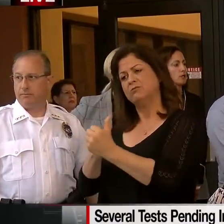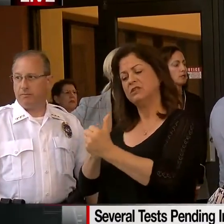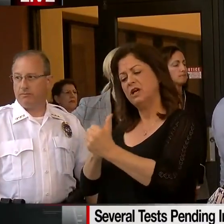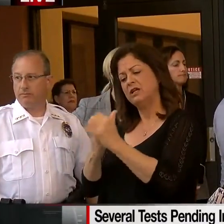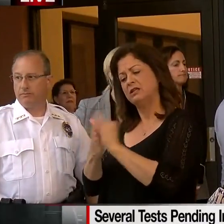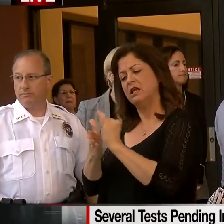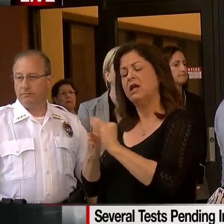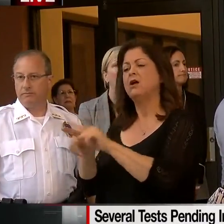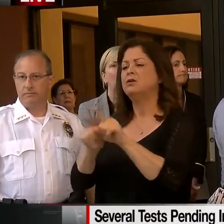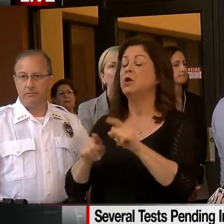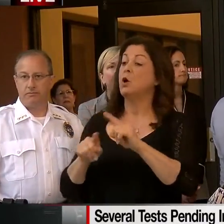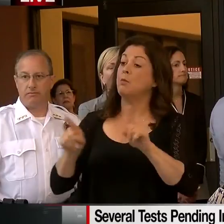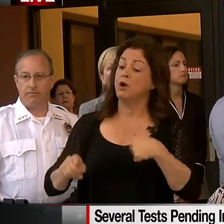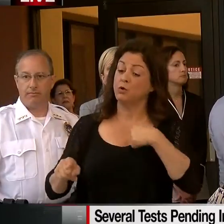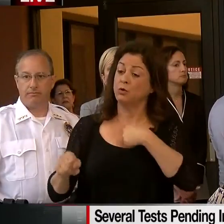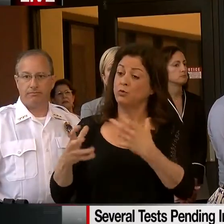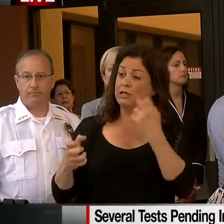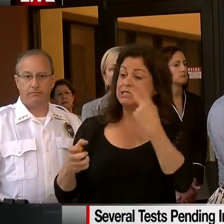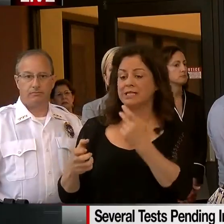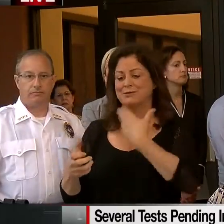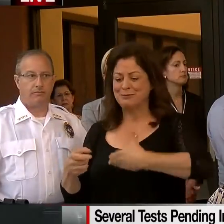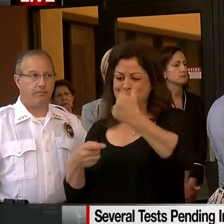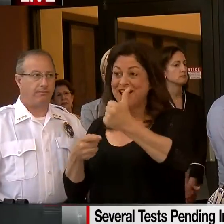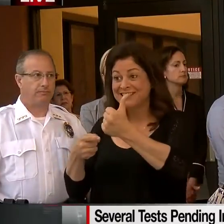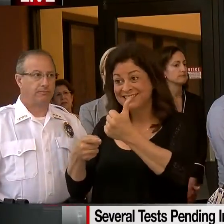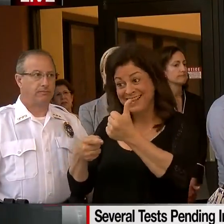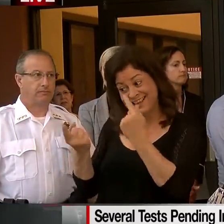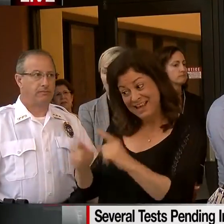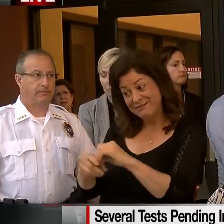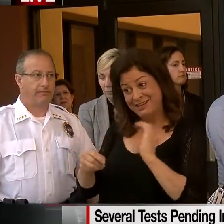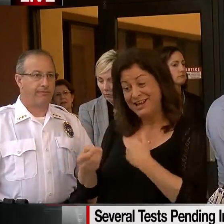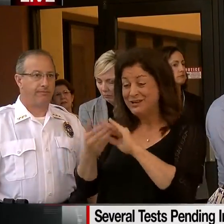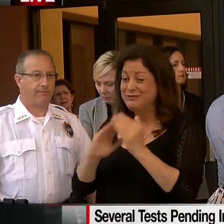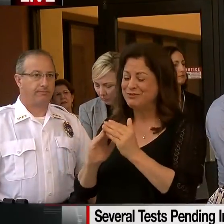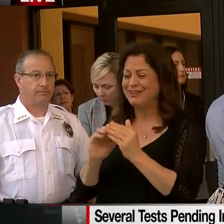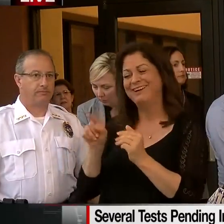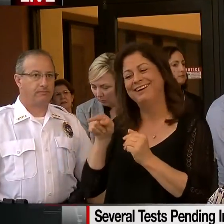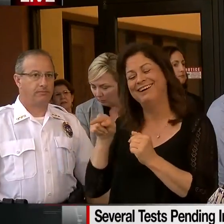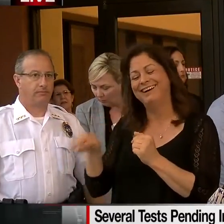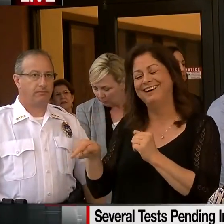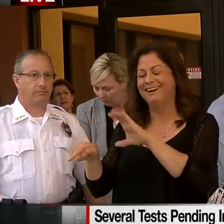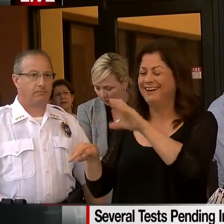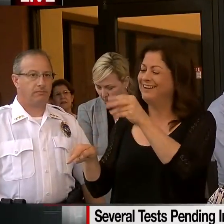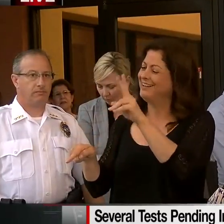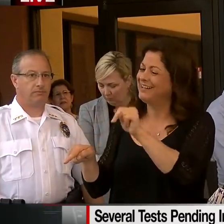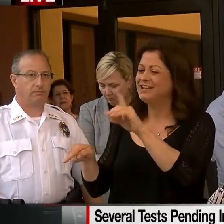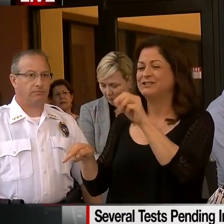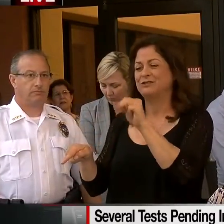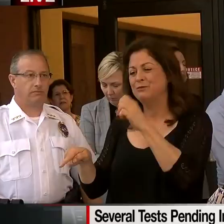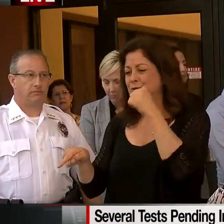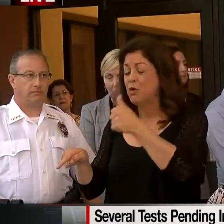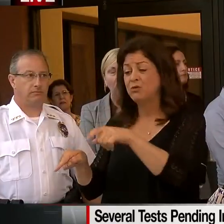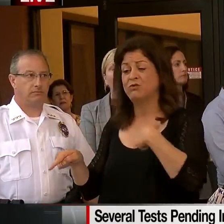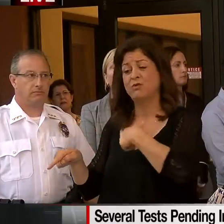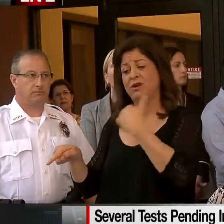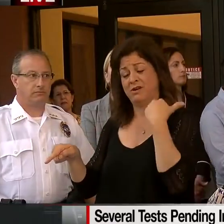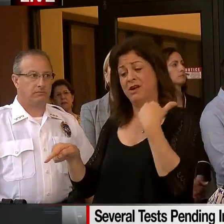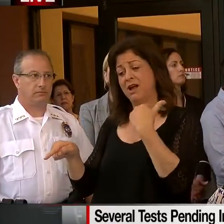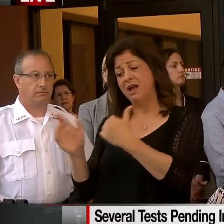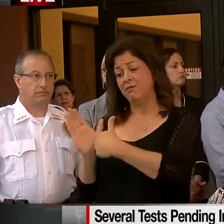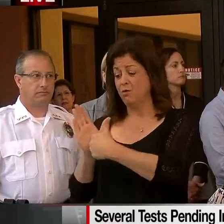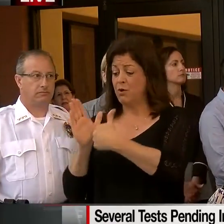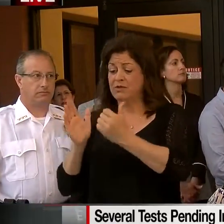But this, you know, you want to see the best in our community, come to the Cajun Dome tomorrow. We have representatives from Lourdes, Our Lady of Lourdes. We have representatives from